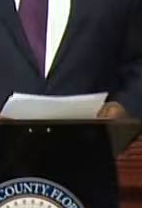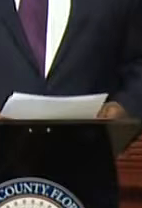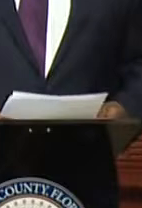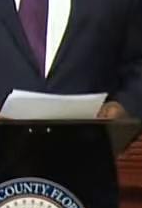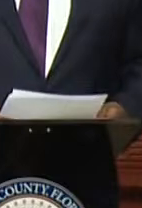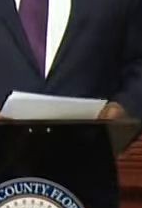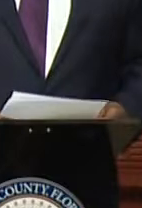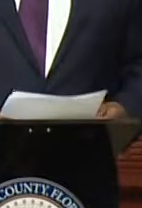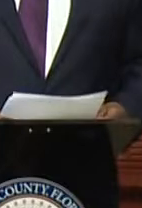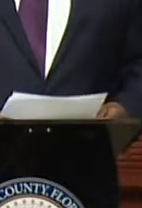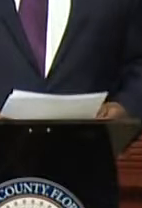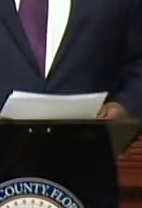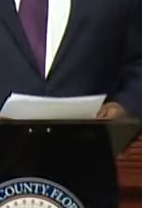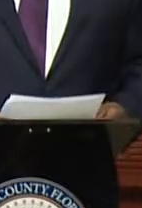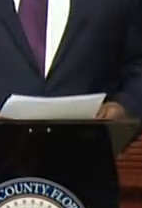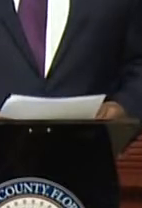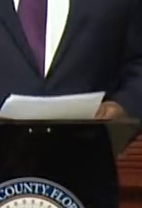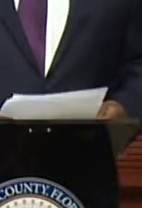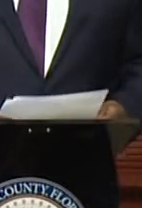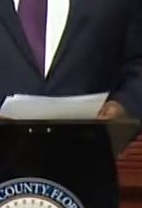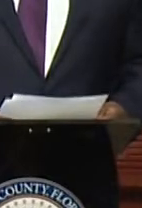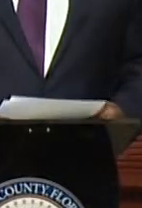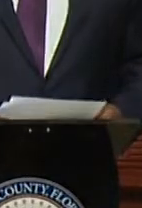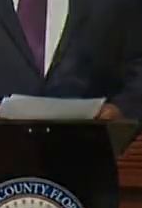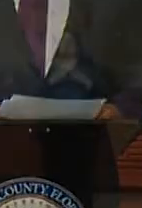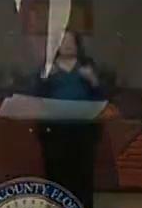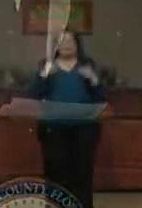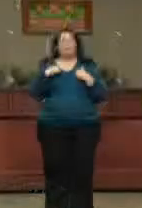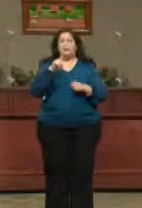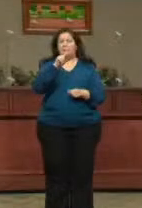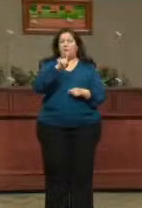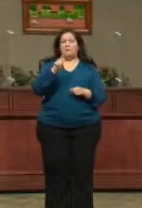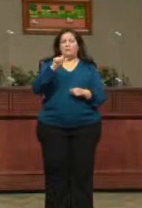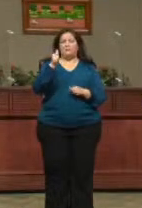of the pandemic, there have been a reported